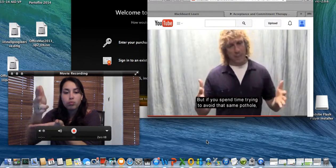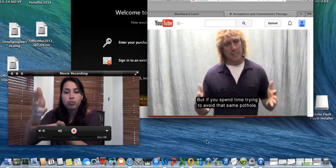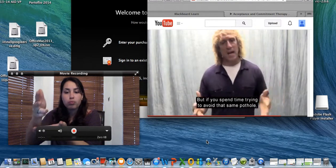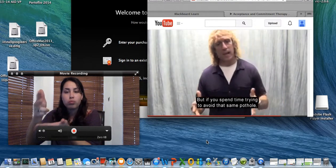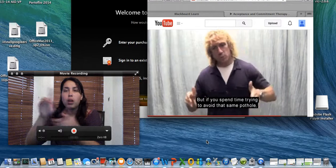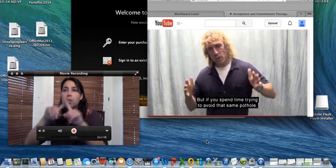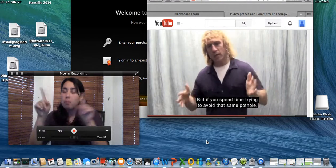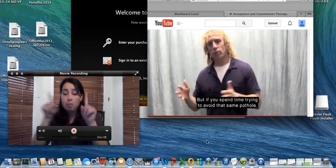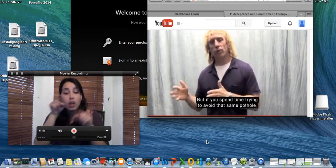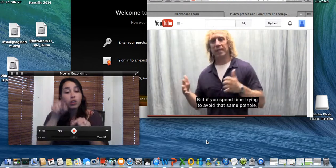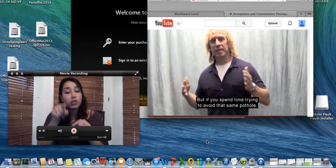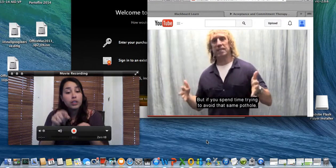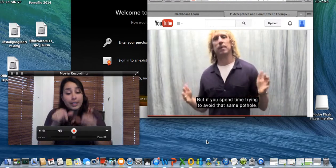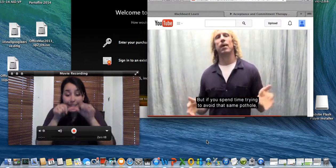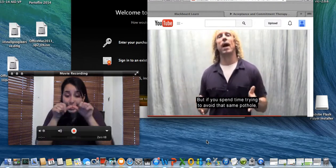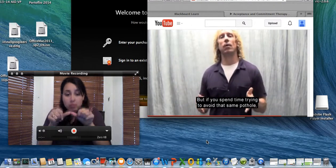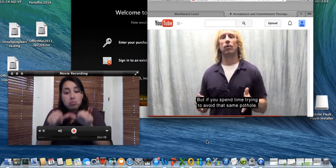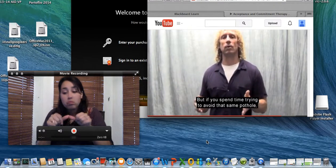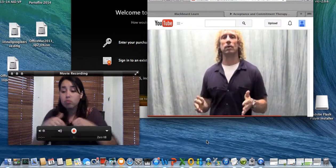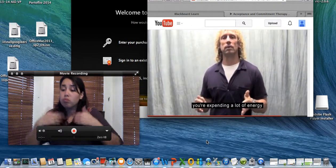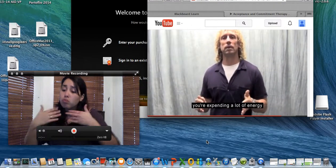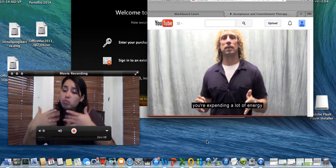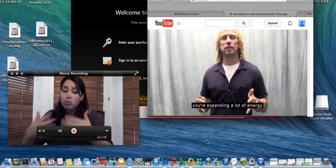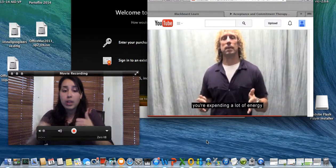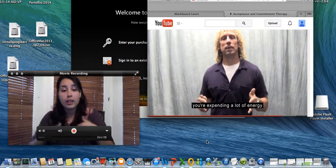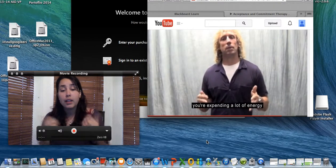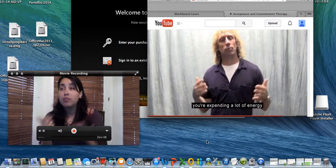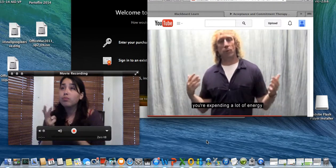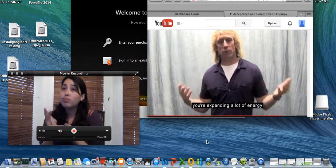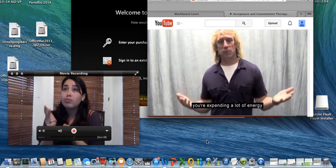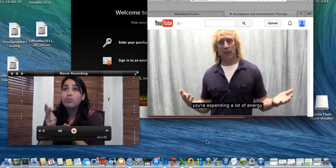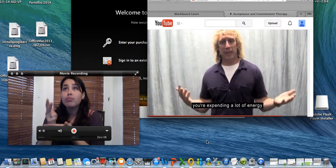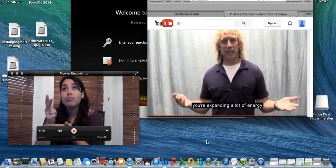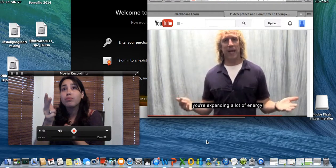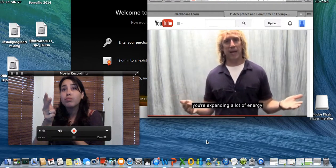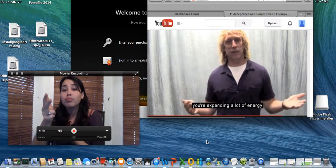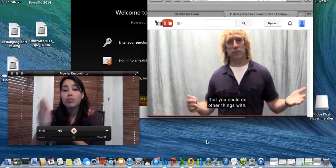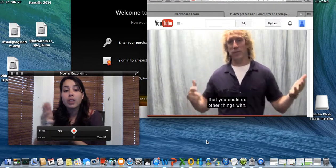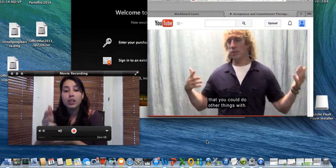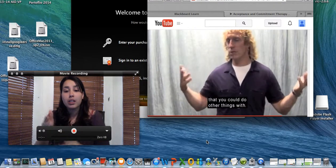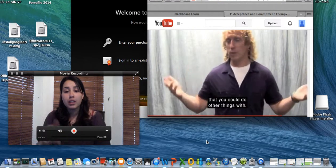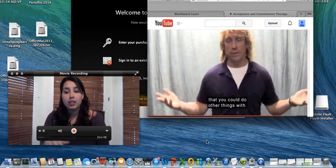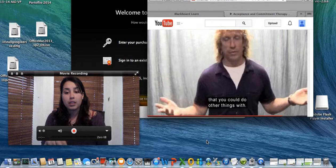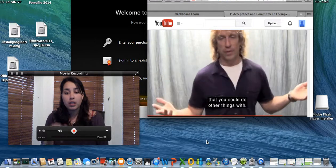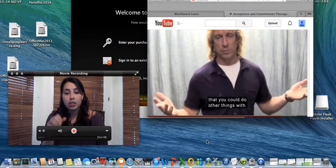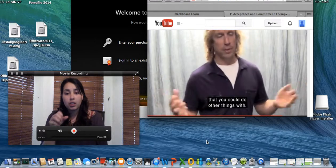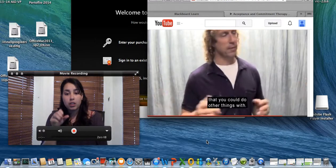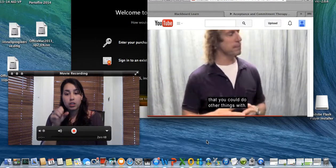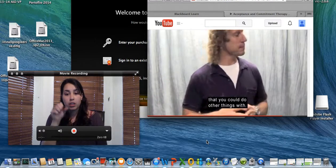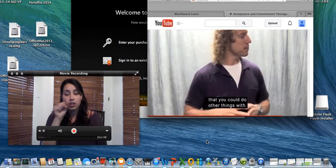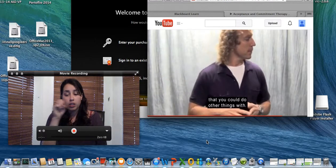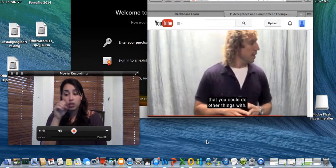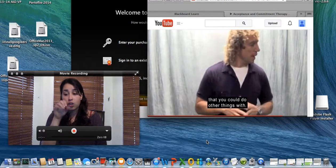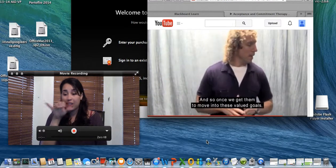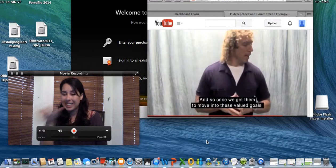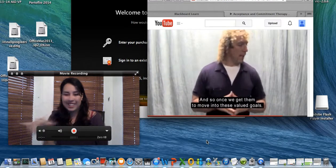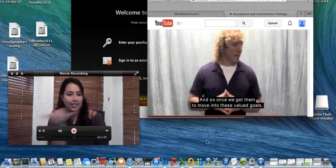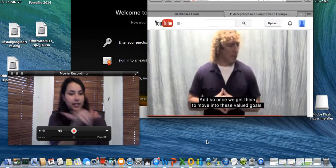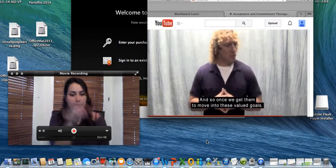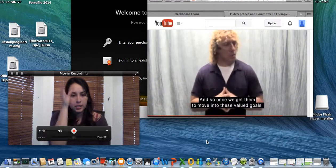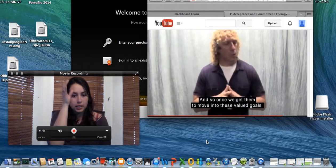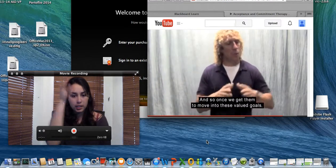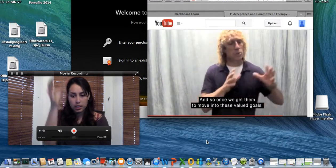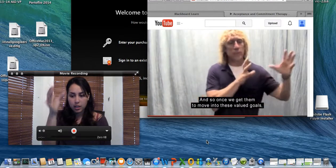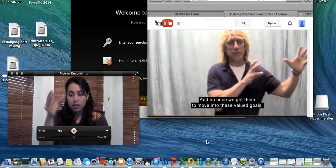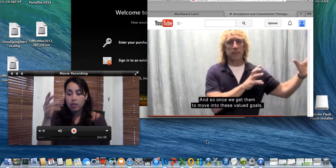if you spend time trying to avoid that same pothole, you're expending a lot of energy that you can do other things with.